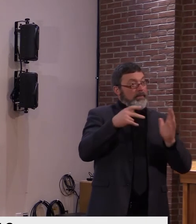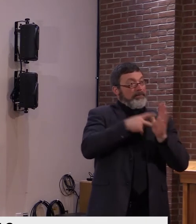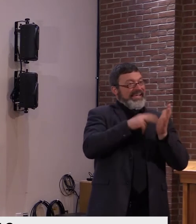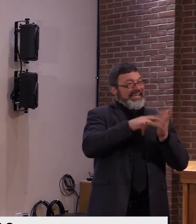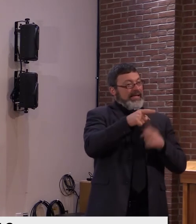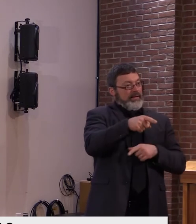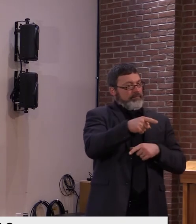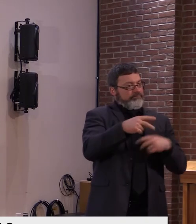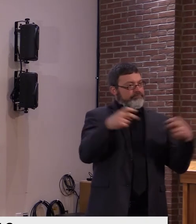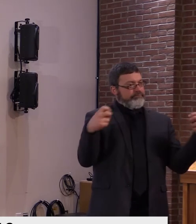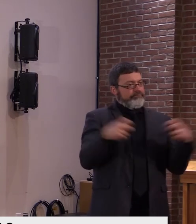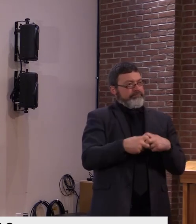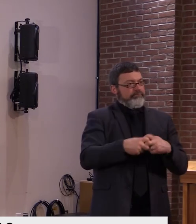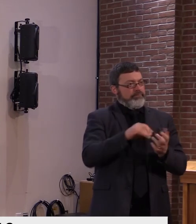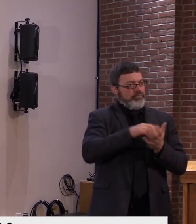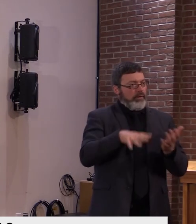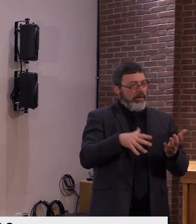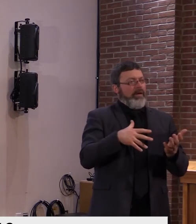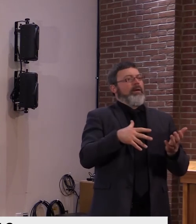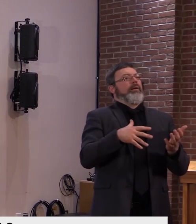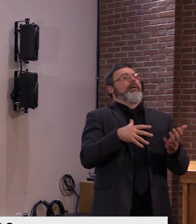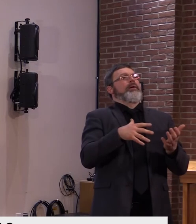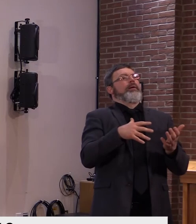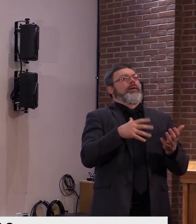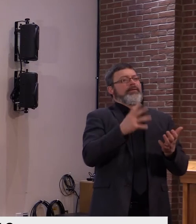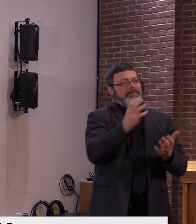hope that most of those students would have their needs met.